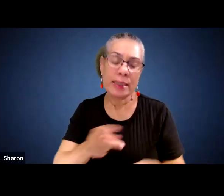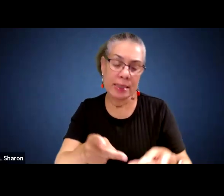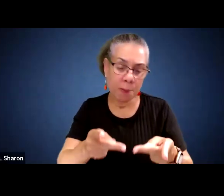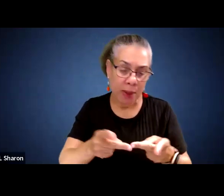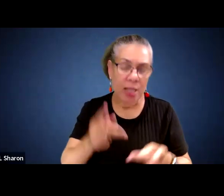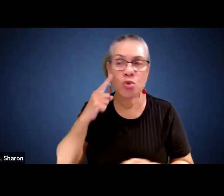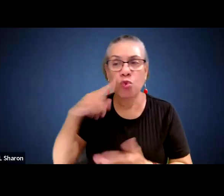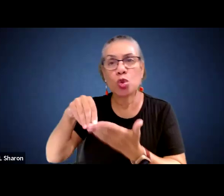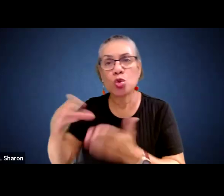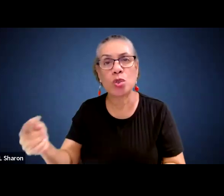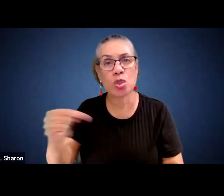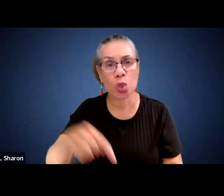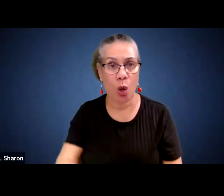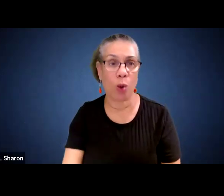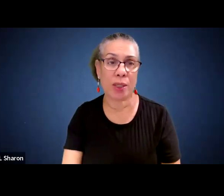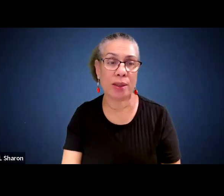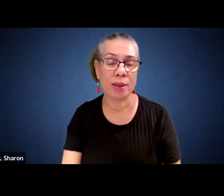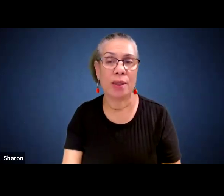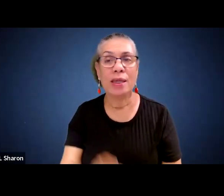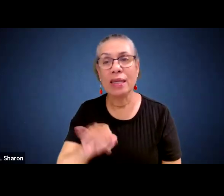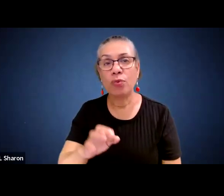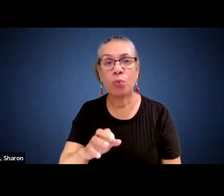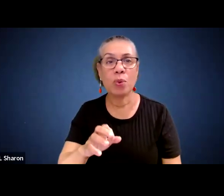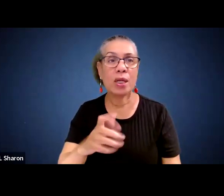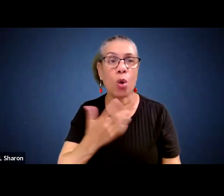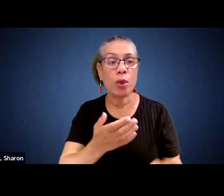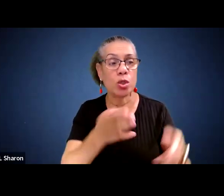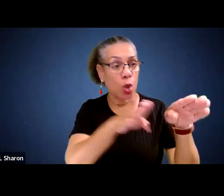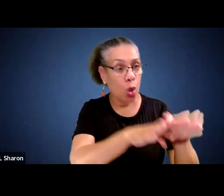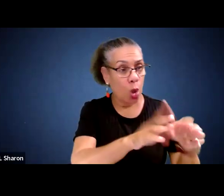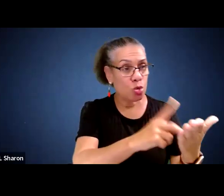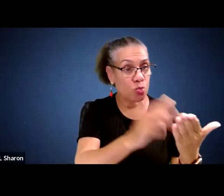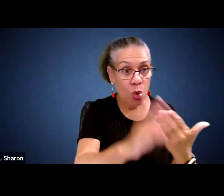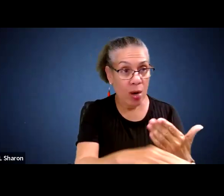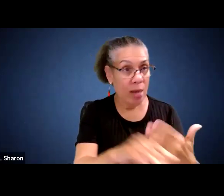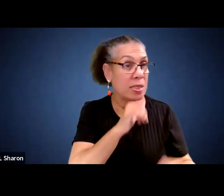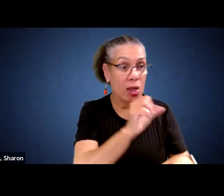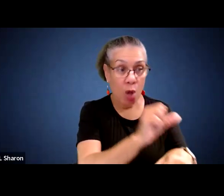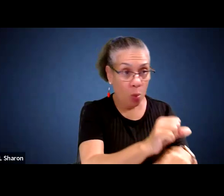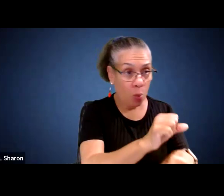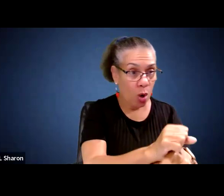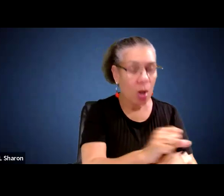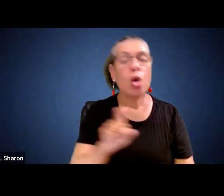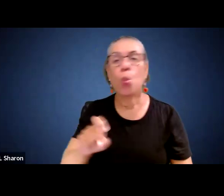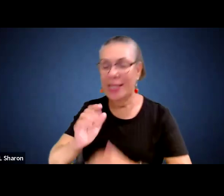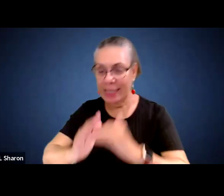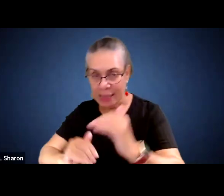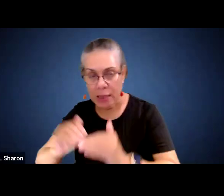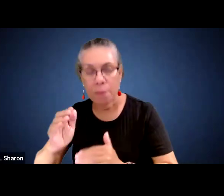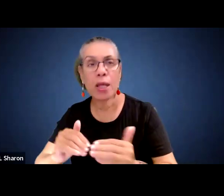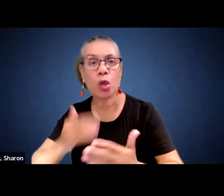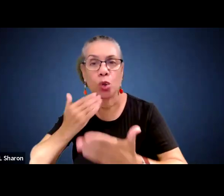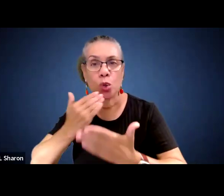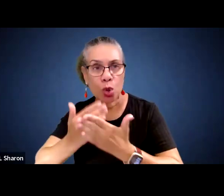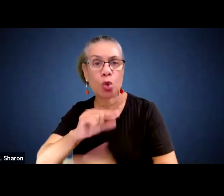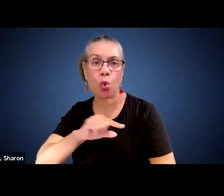if we're going to go back and shut down programs that are not working. But we do have to build those